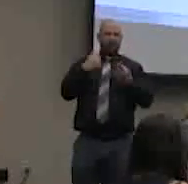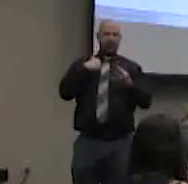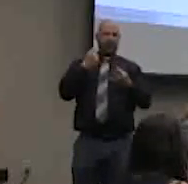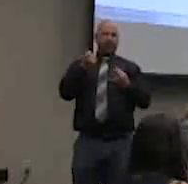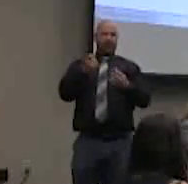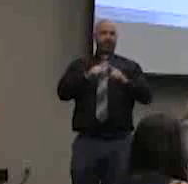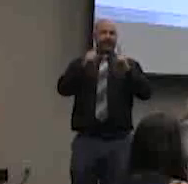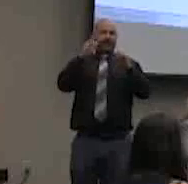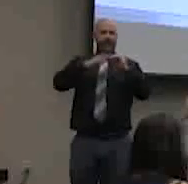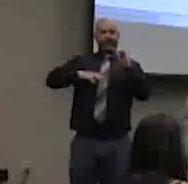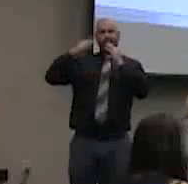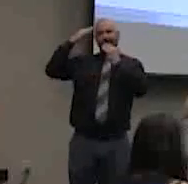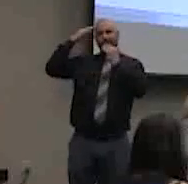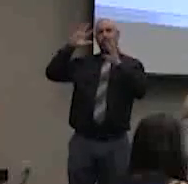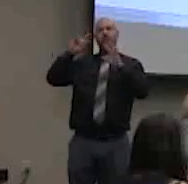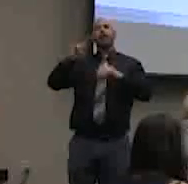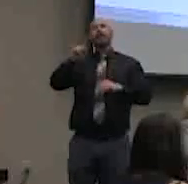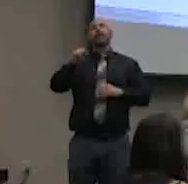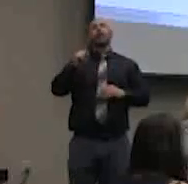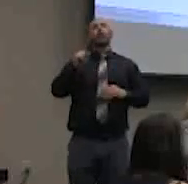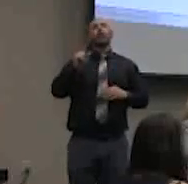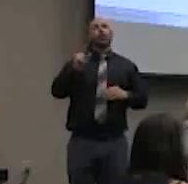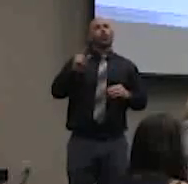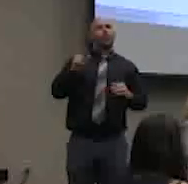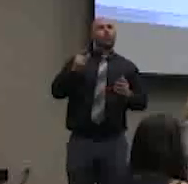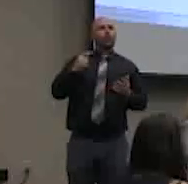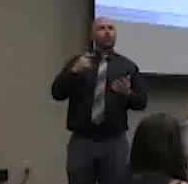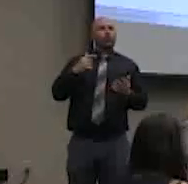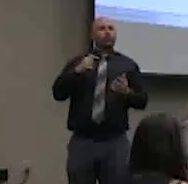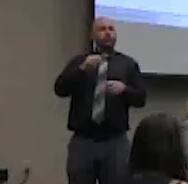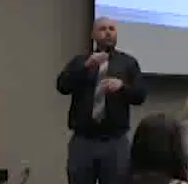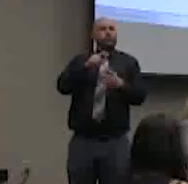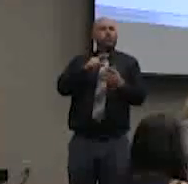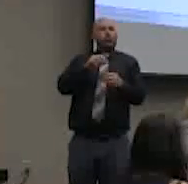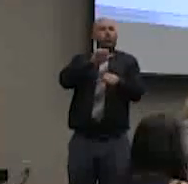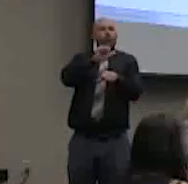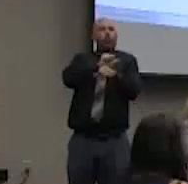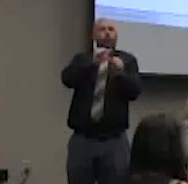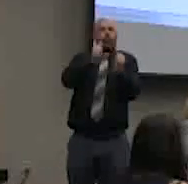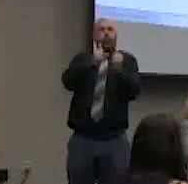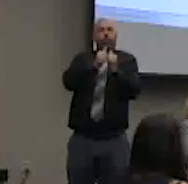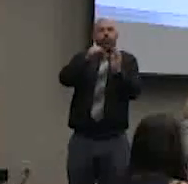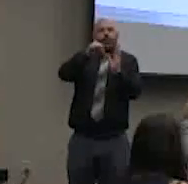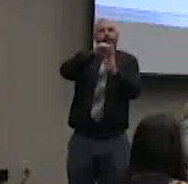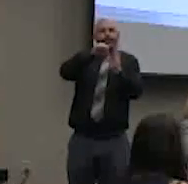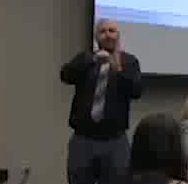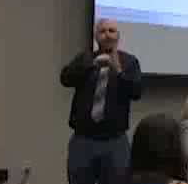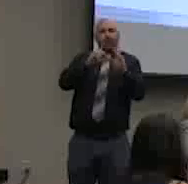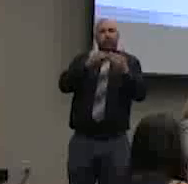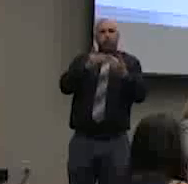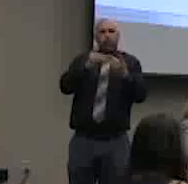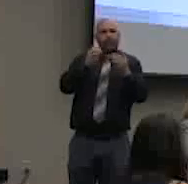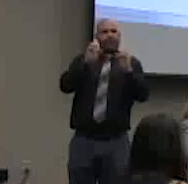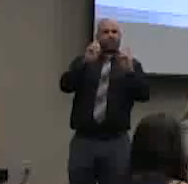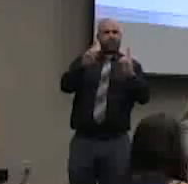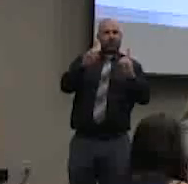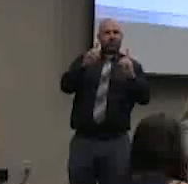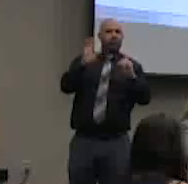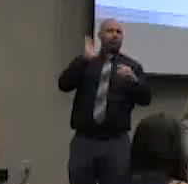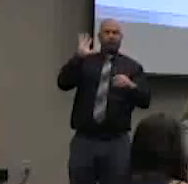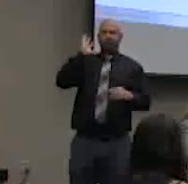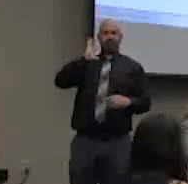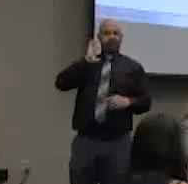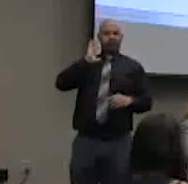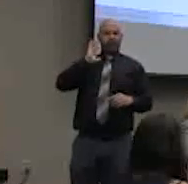I think we started working with the State Department of Education in this very early on and thinking about what the Ready Start network could